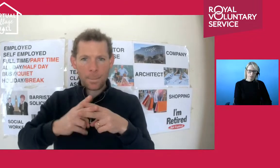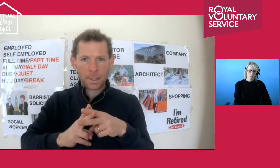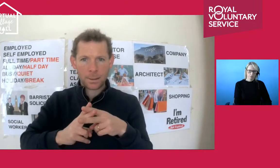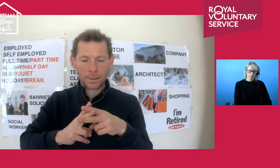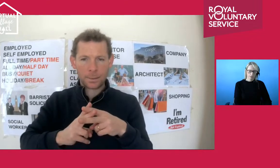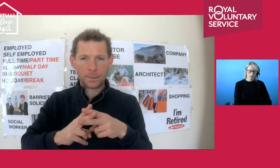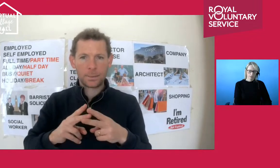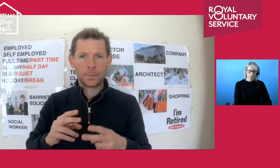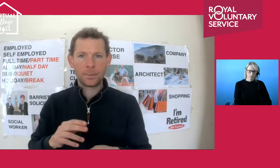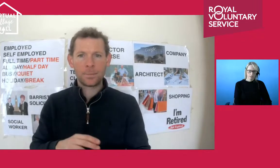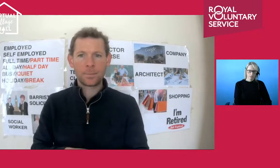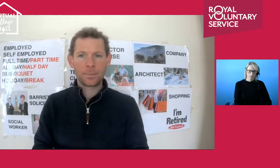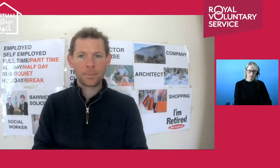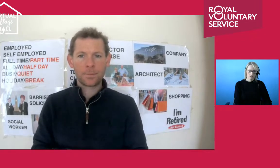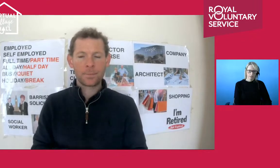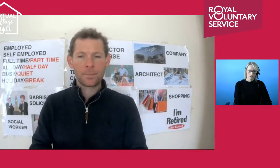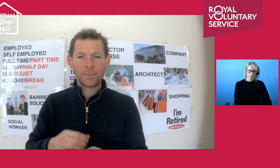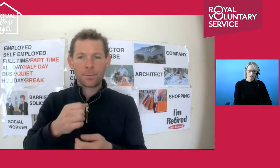plumber,